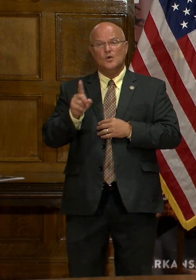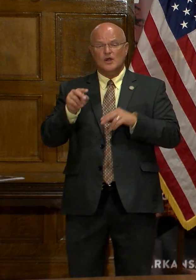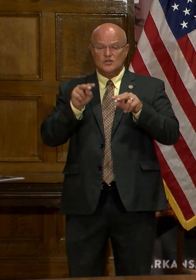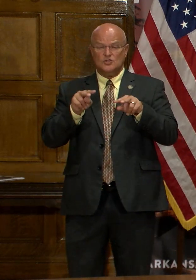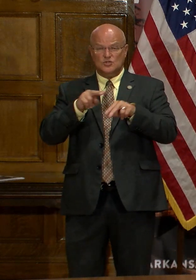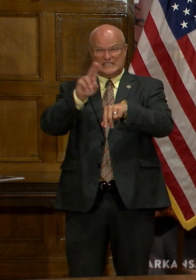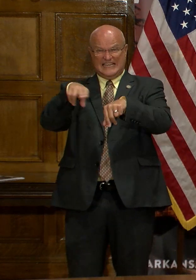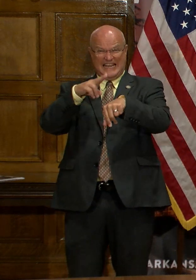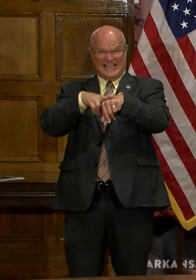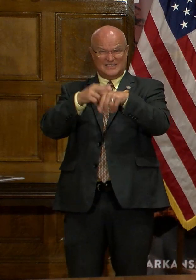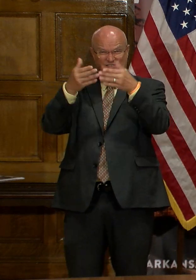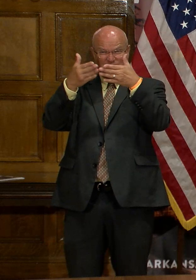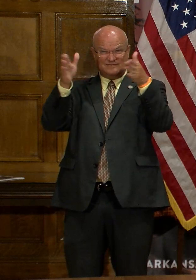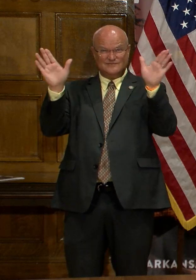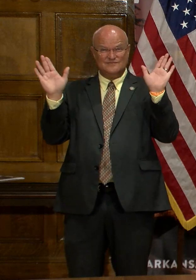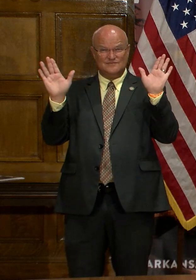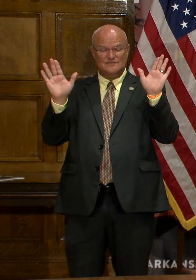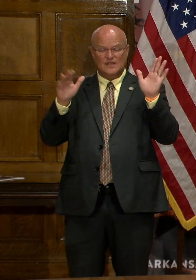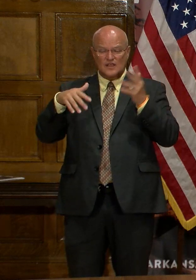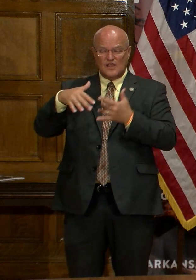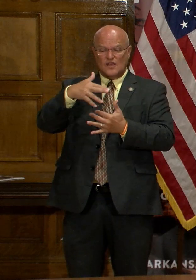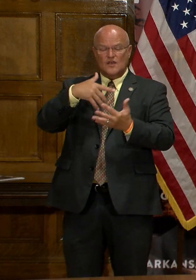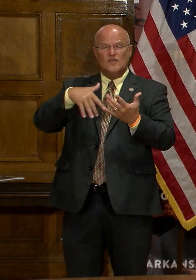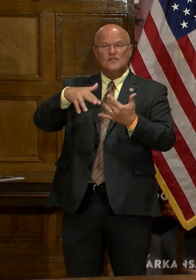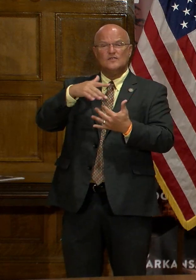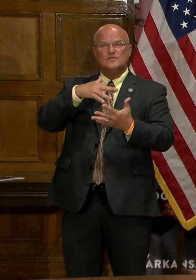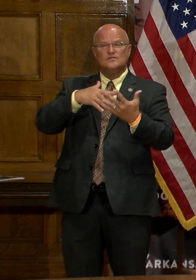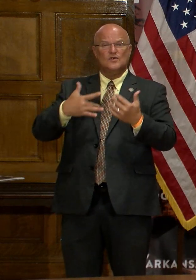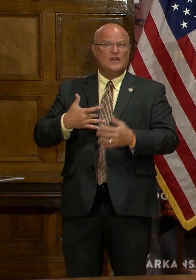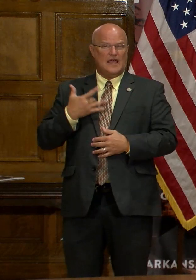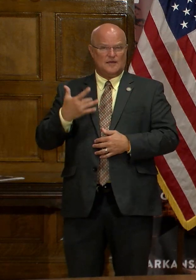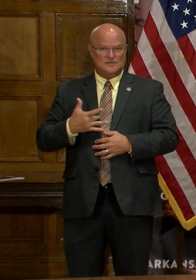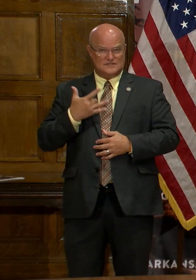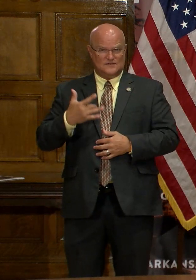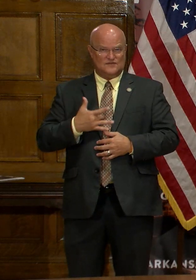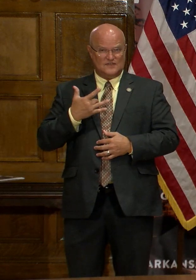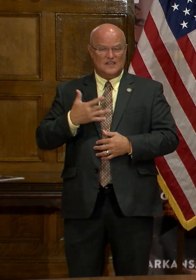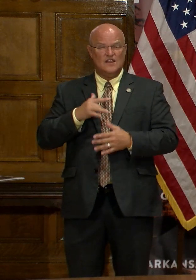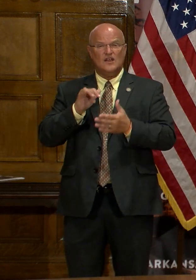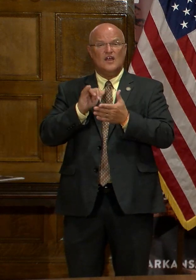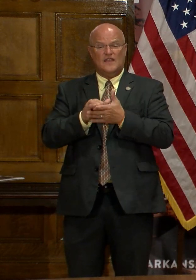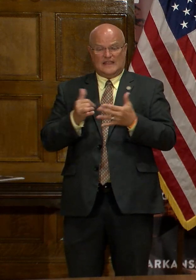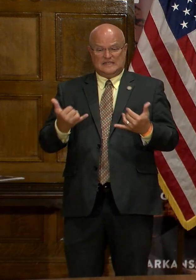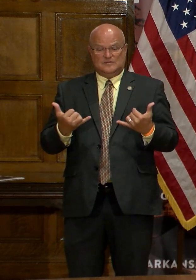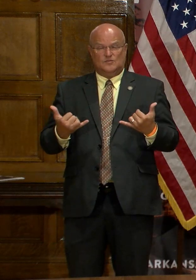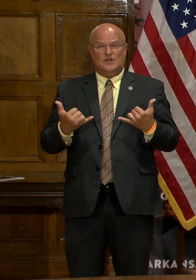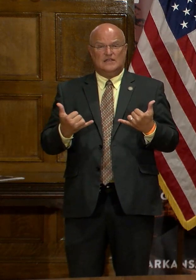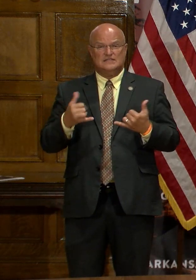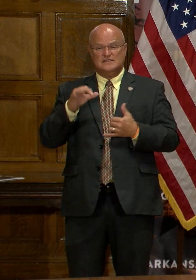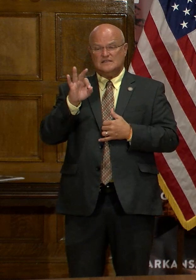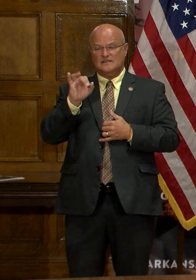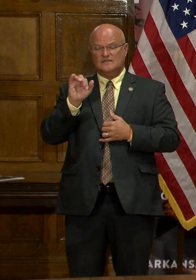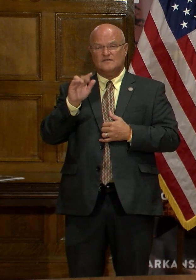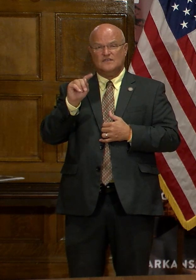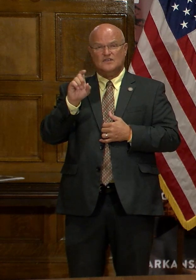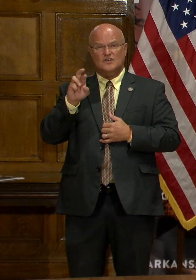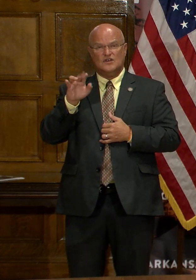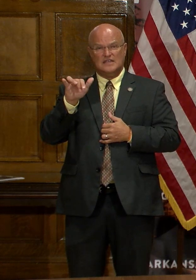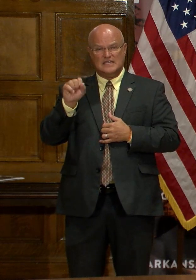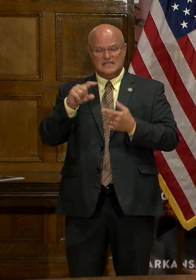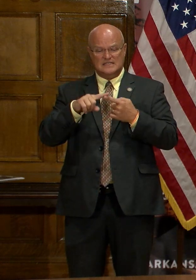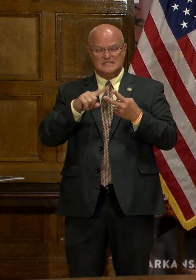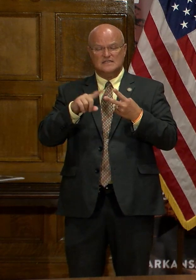look nationally, the social atmosphere that's present in fraternities and